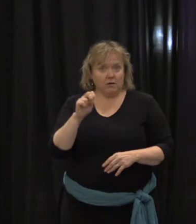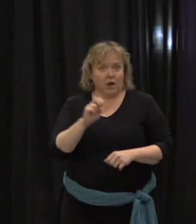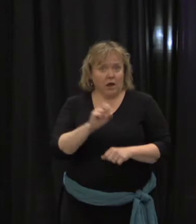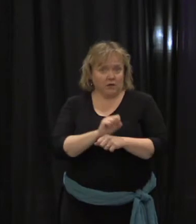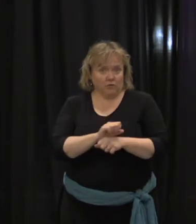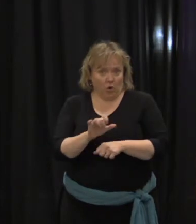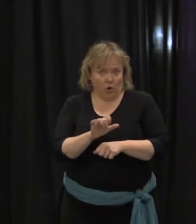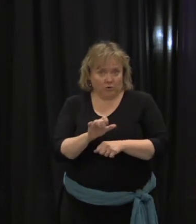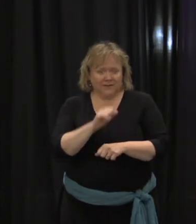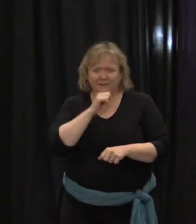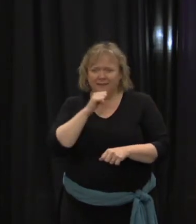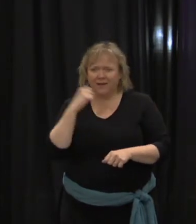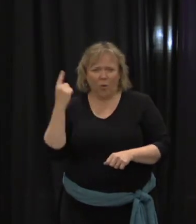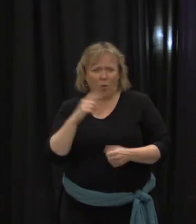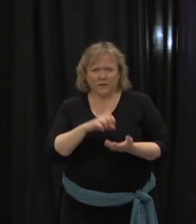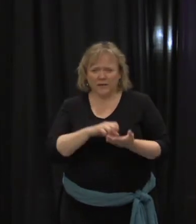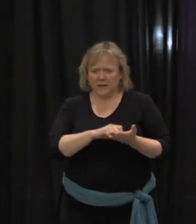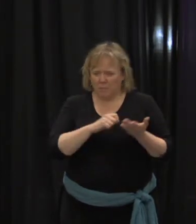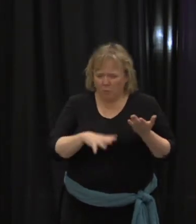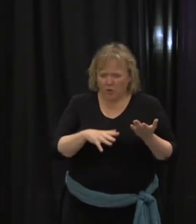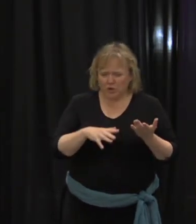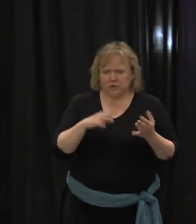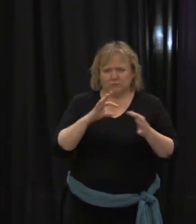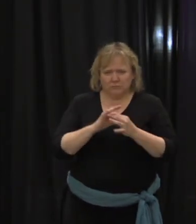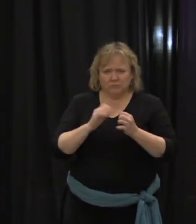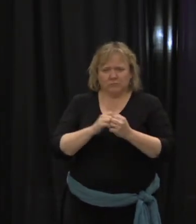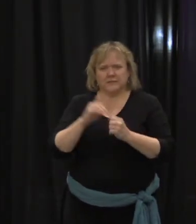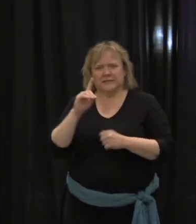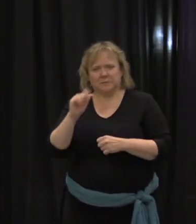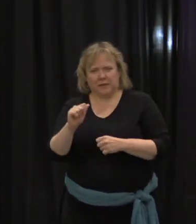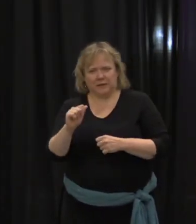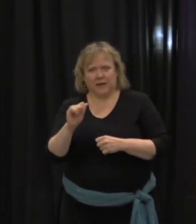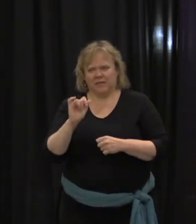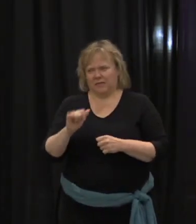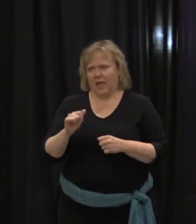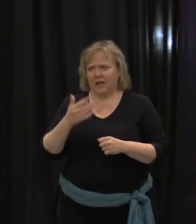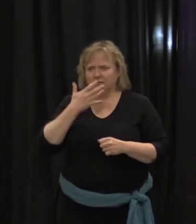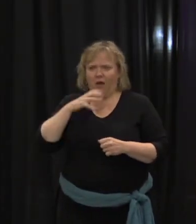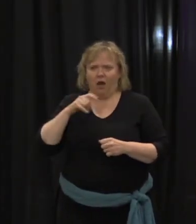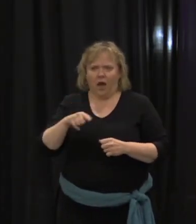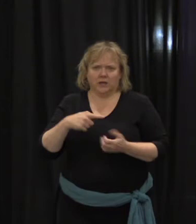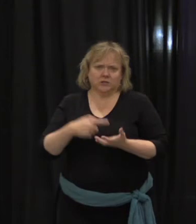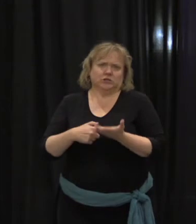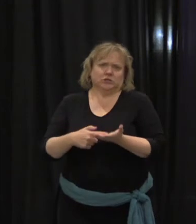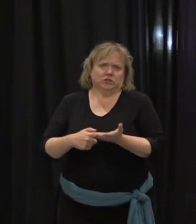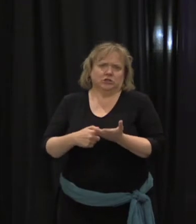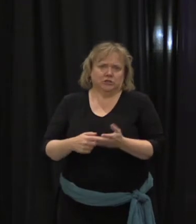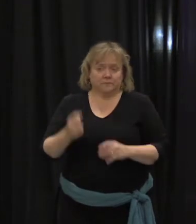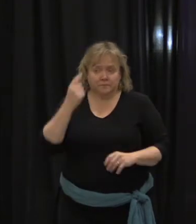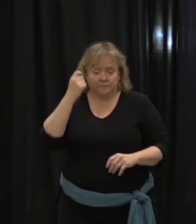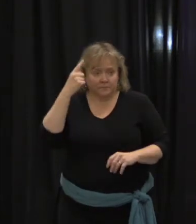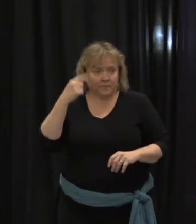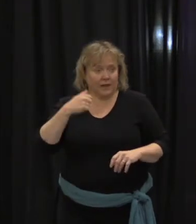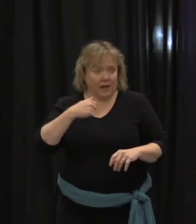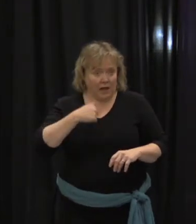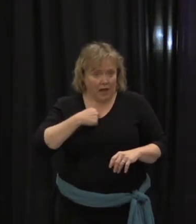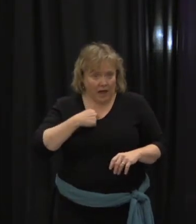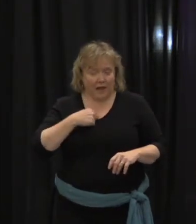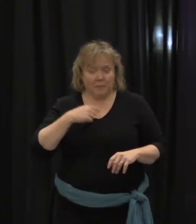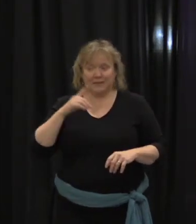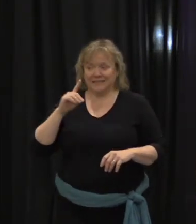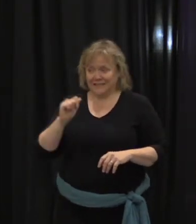the abortion and disability conflict that, that everybody talks about. And I just want to be clear, I am a disabled queer woman of color, and